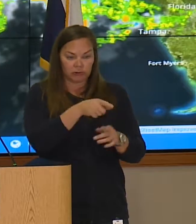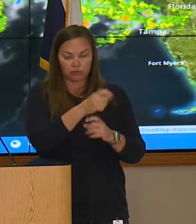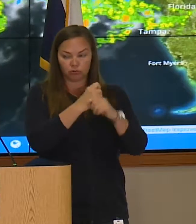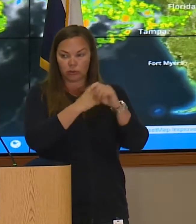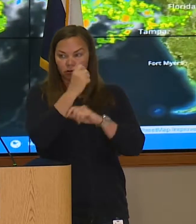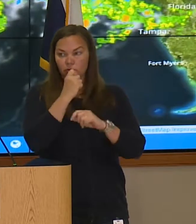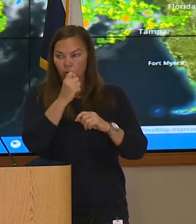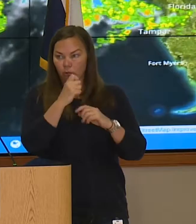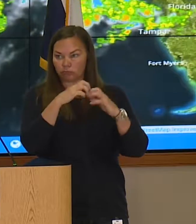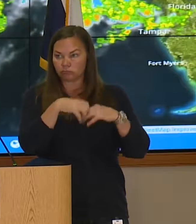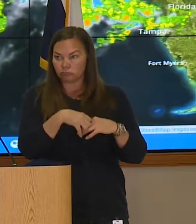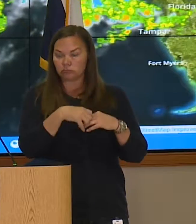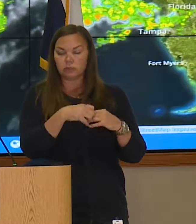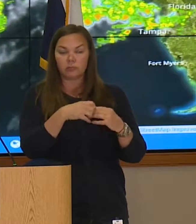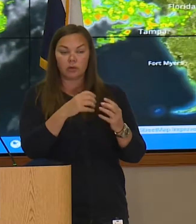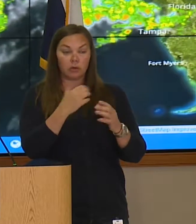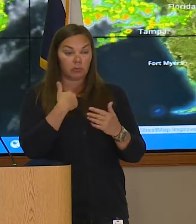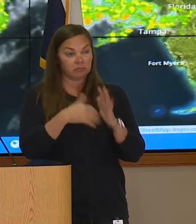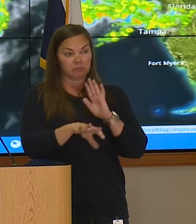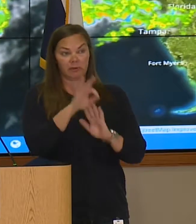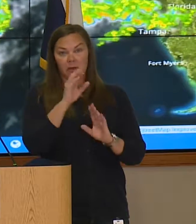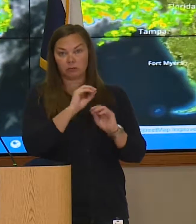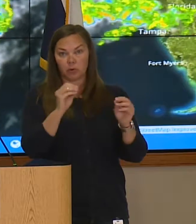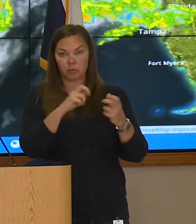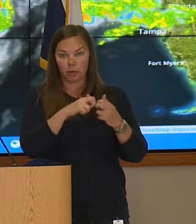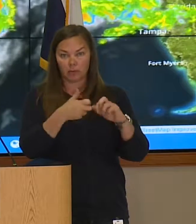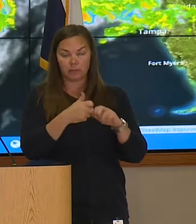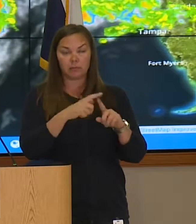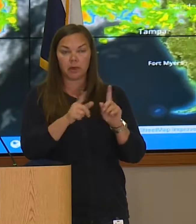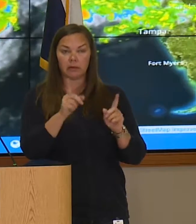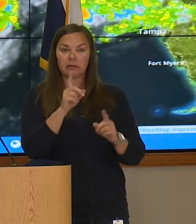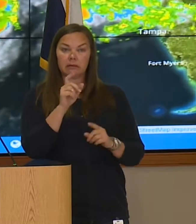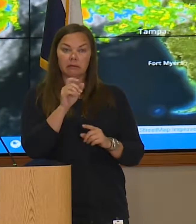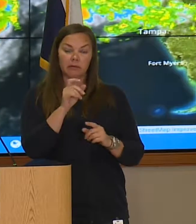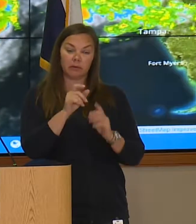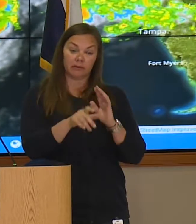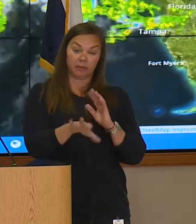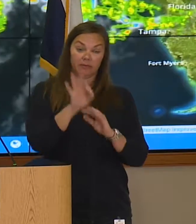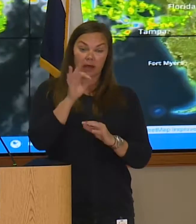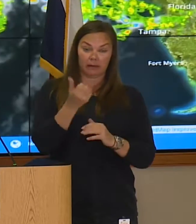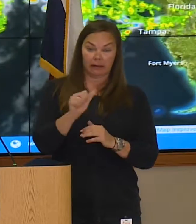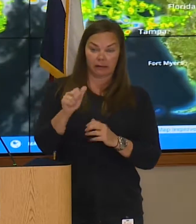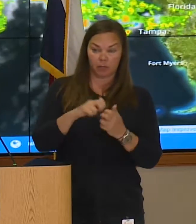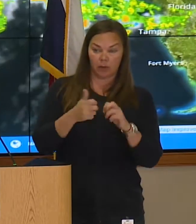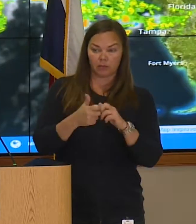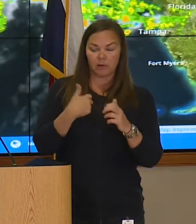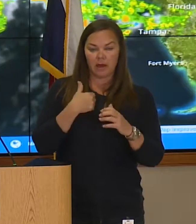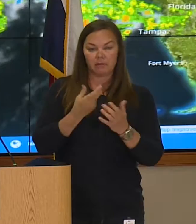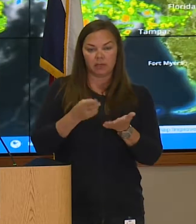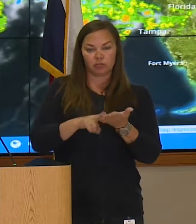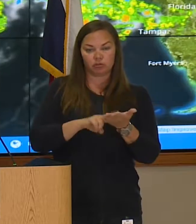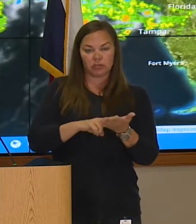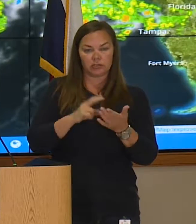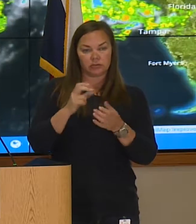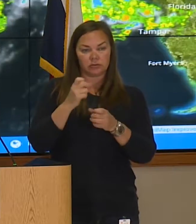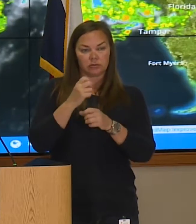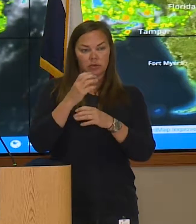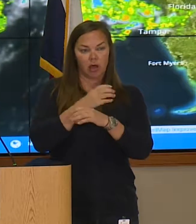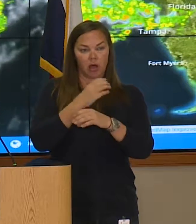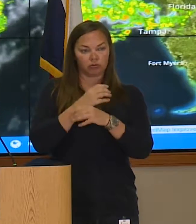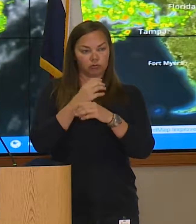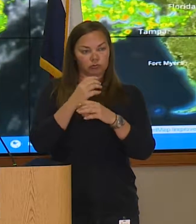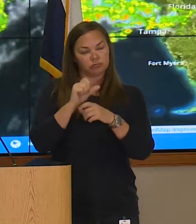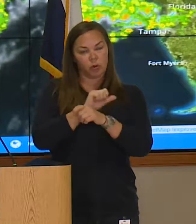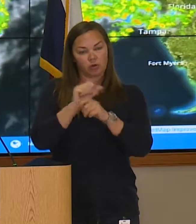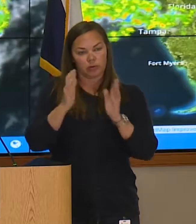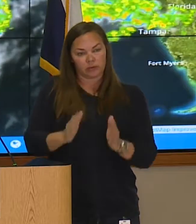continuously. We have found no problems, but if we did, we have had a construction contractor with materials on